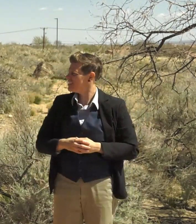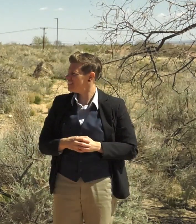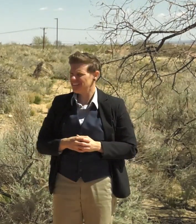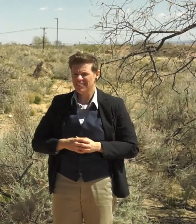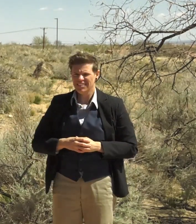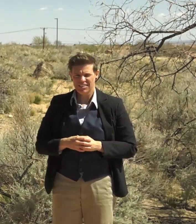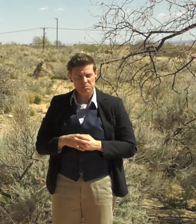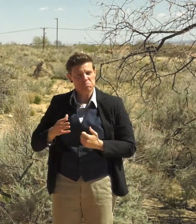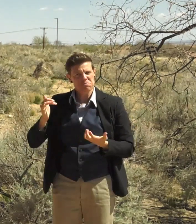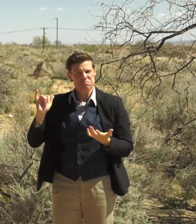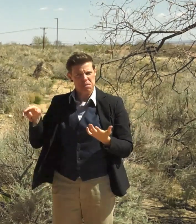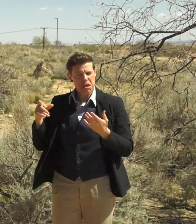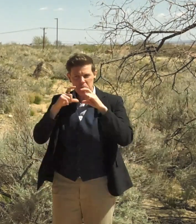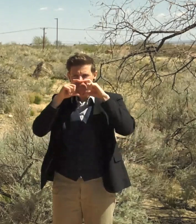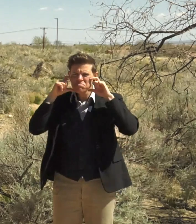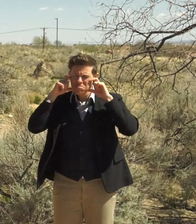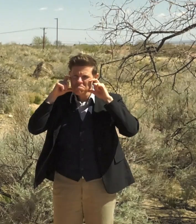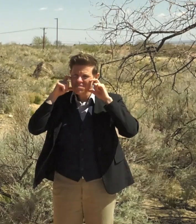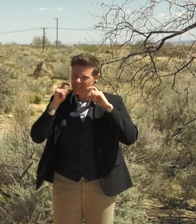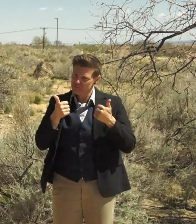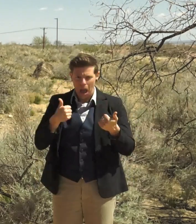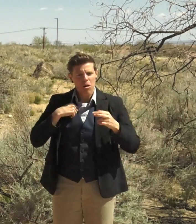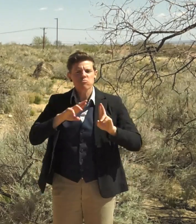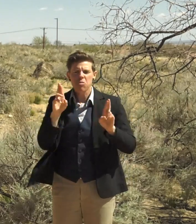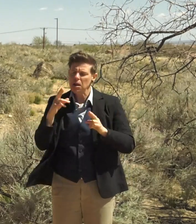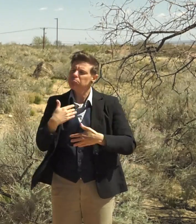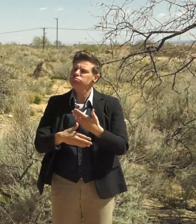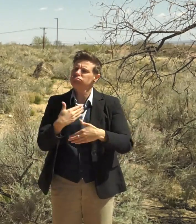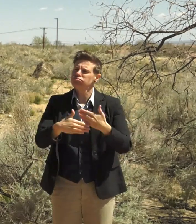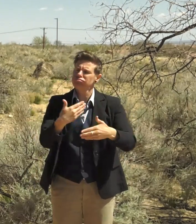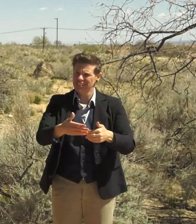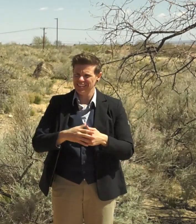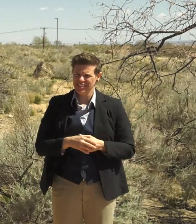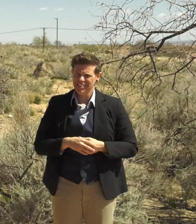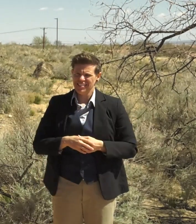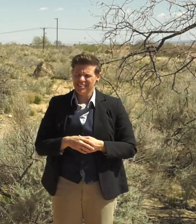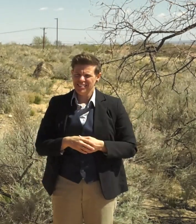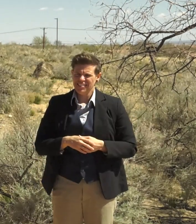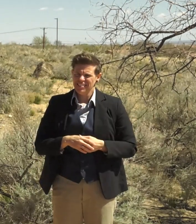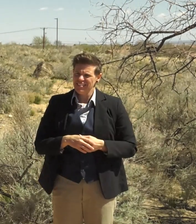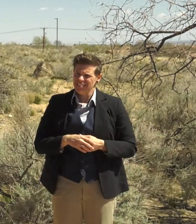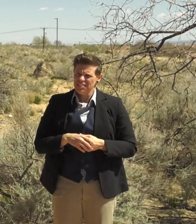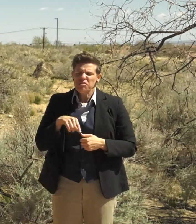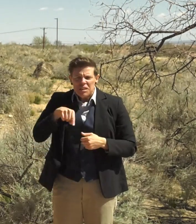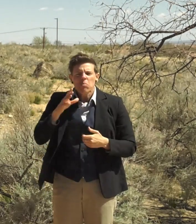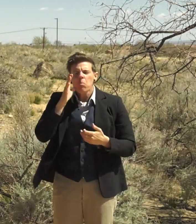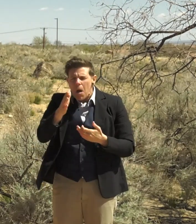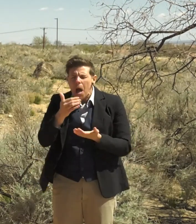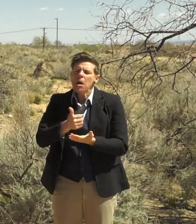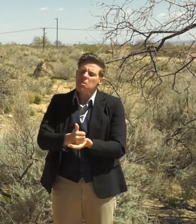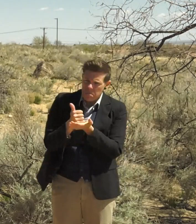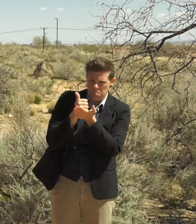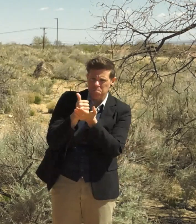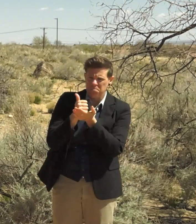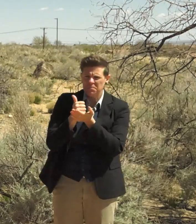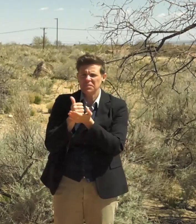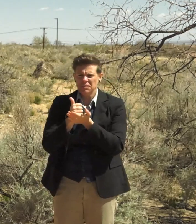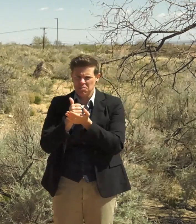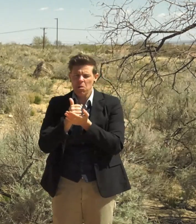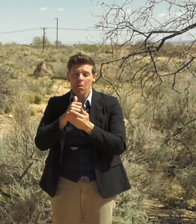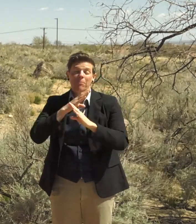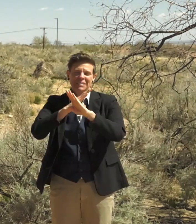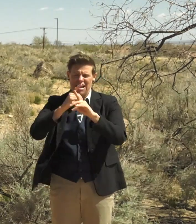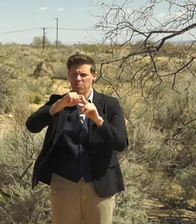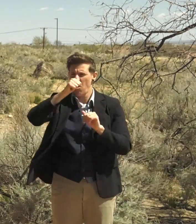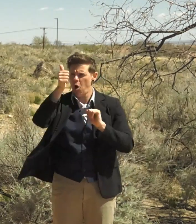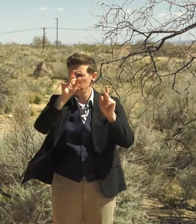to go for a while. And so this will work at a minimum, you know, for something that'll help at least in some way protect others. So